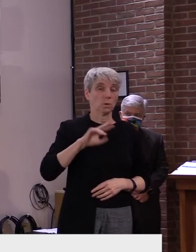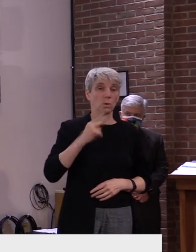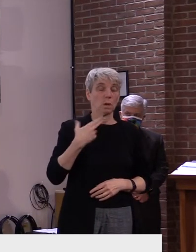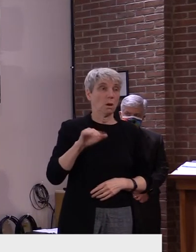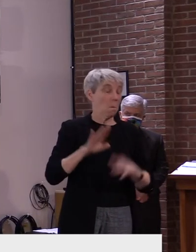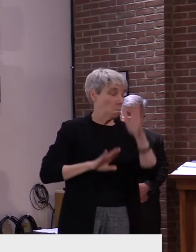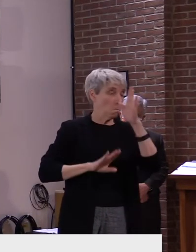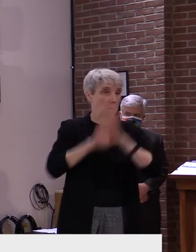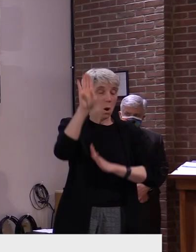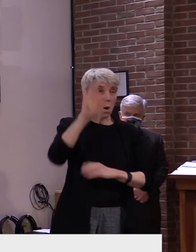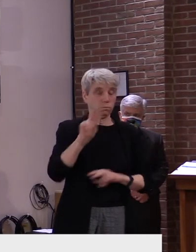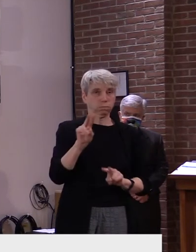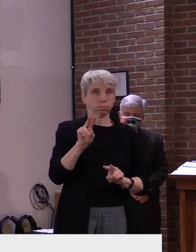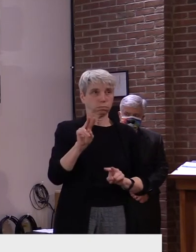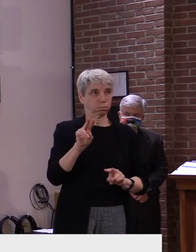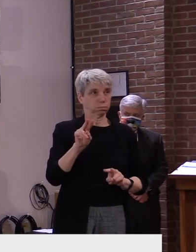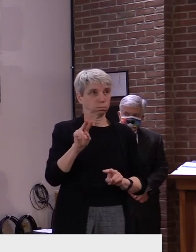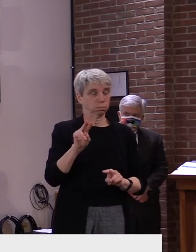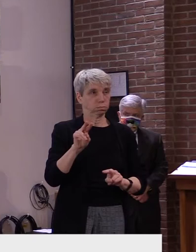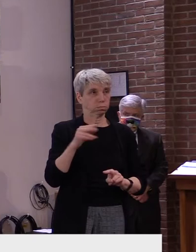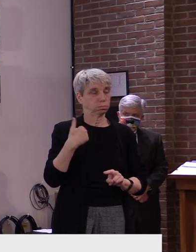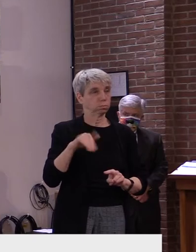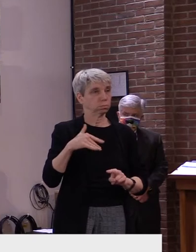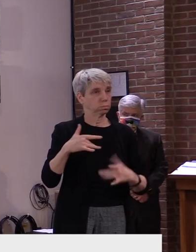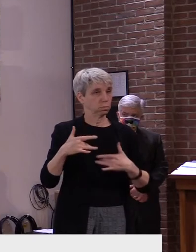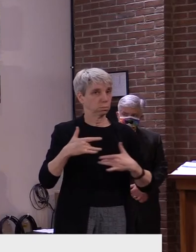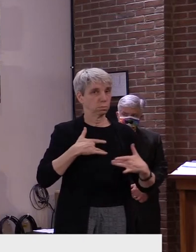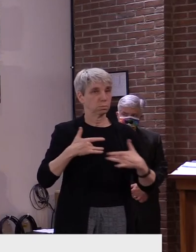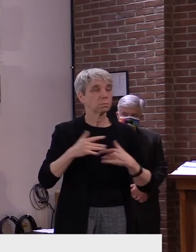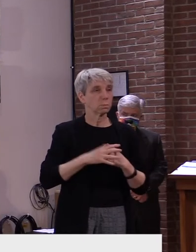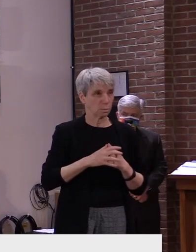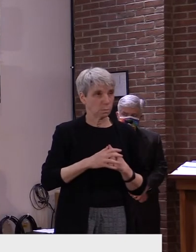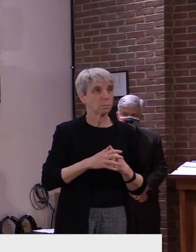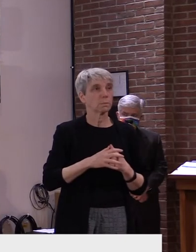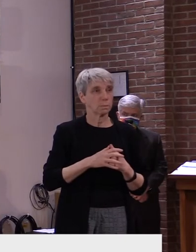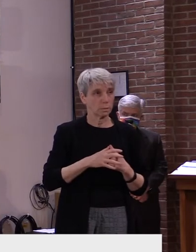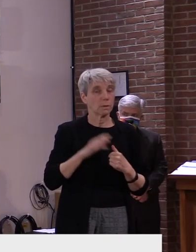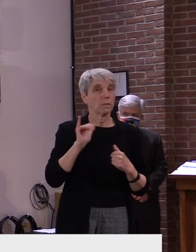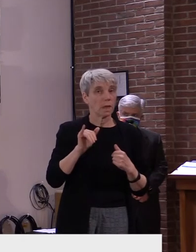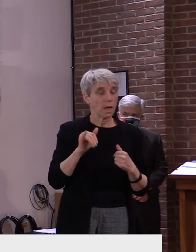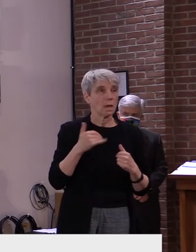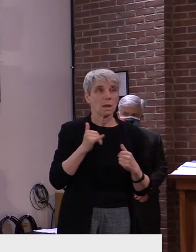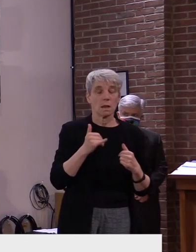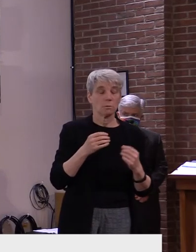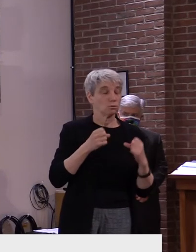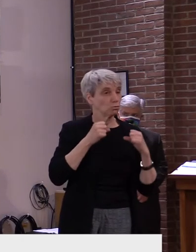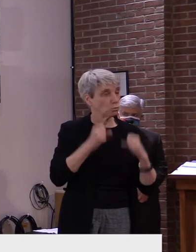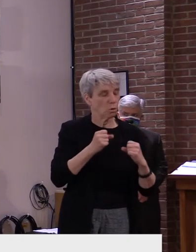this does give me pause. I am concerned because their rate of increase is